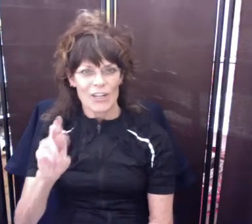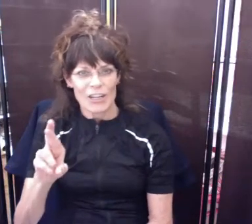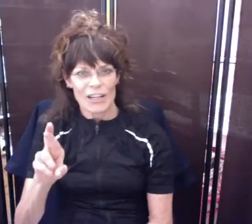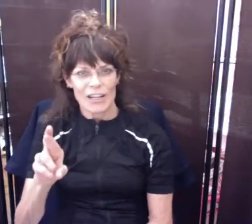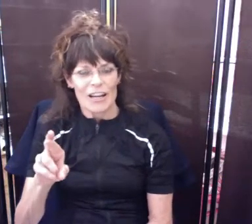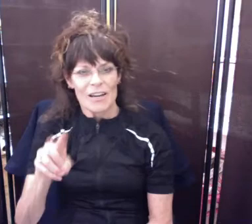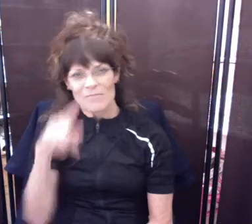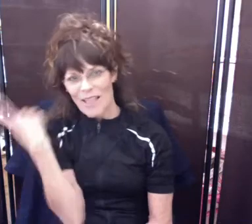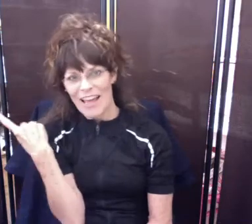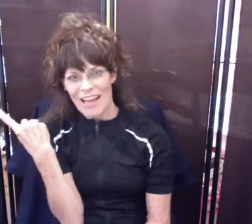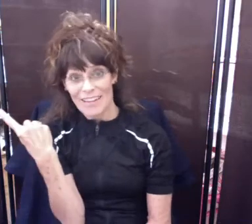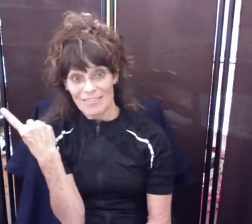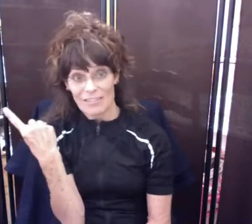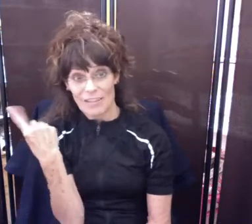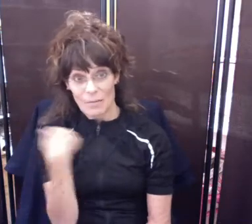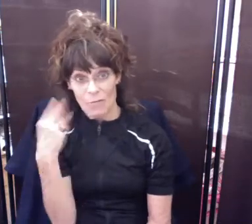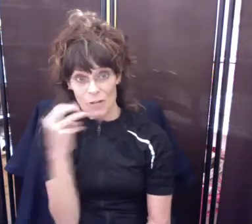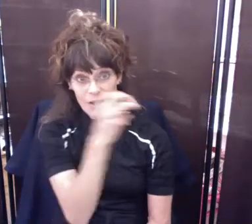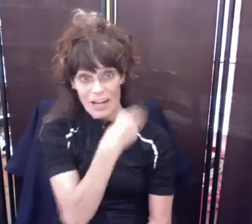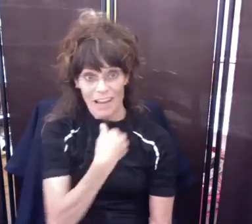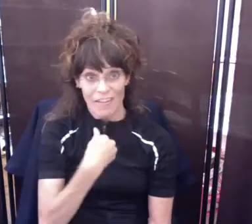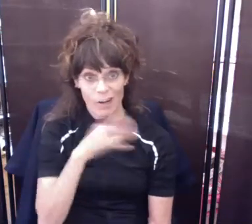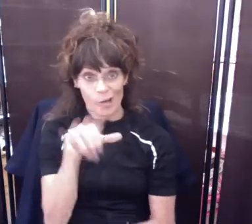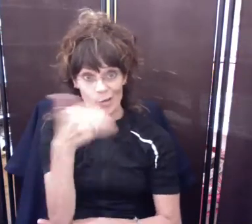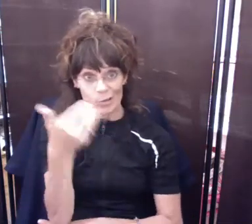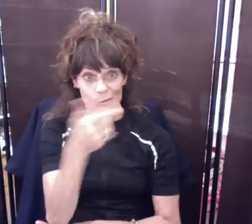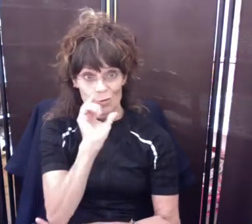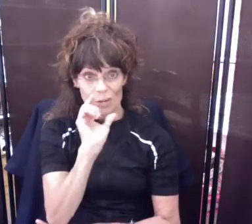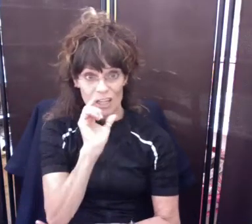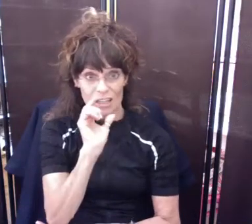Am I weird? But I would drink Johnny Walker Black on Christmas and